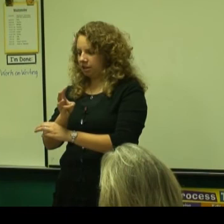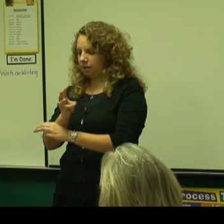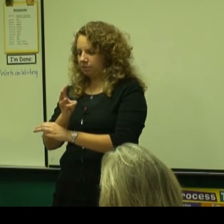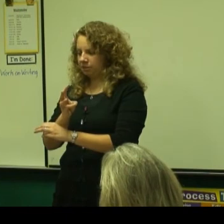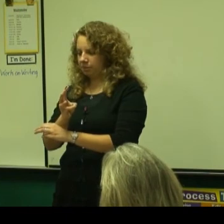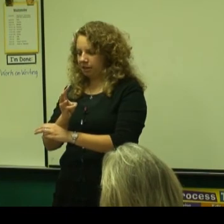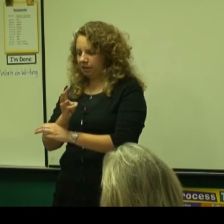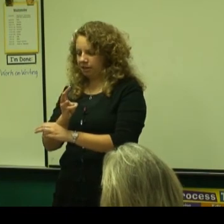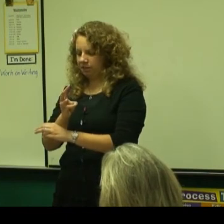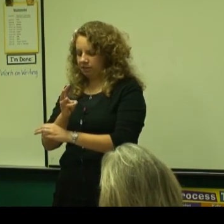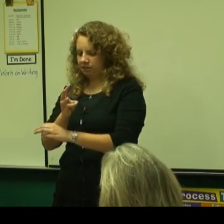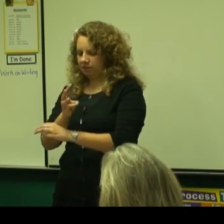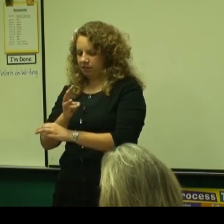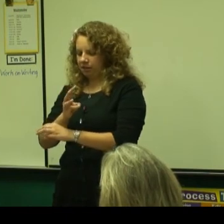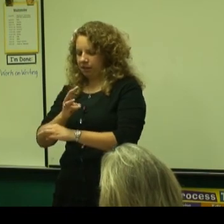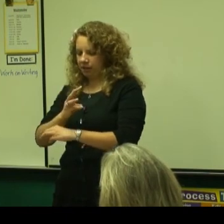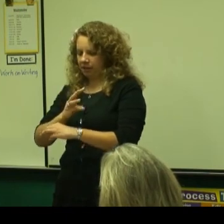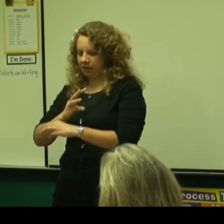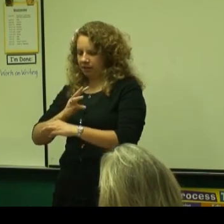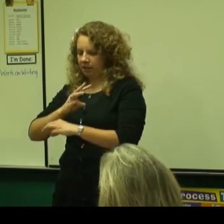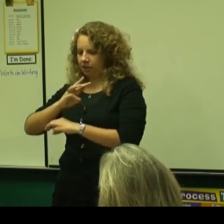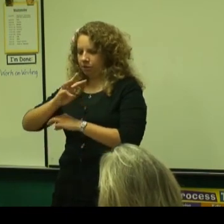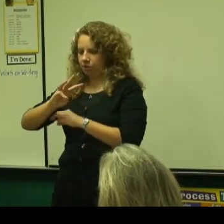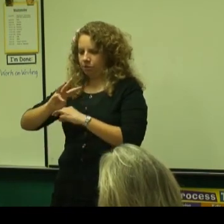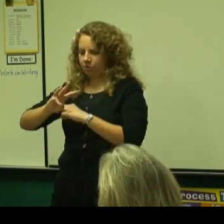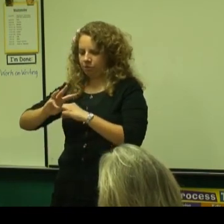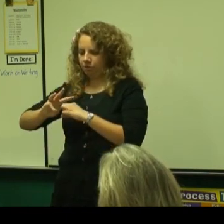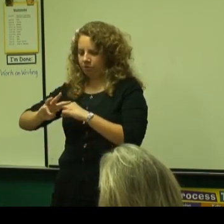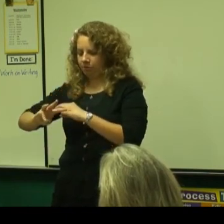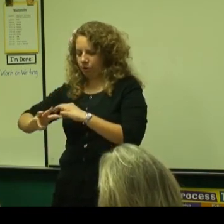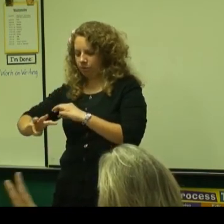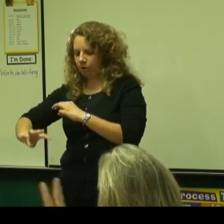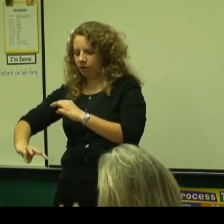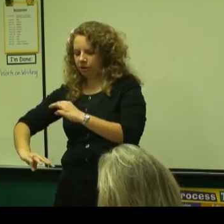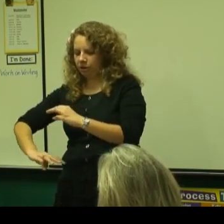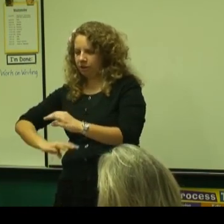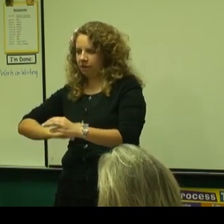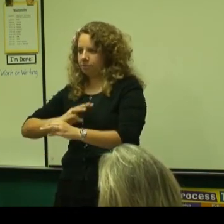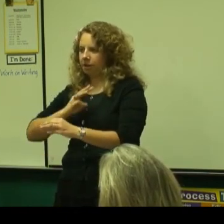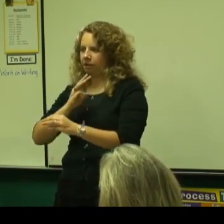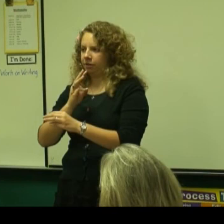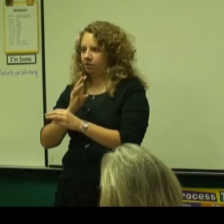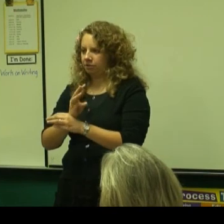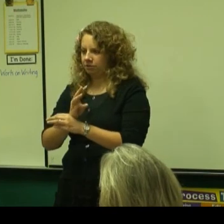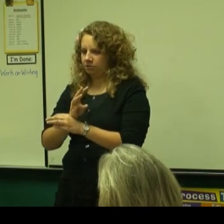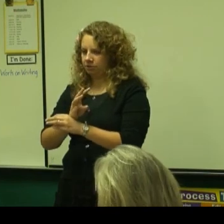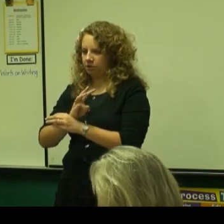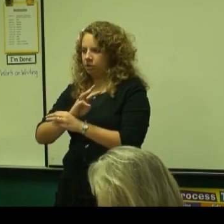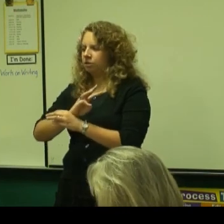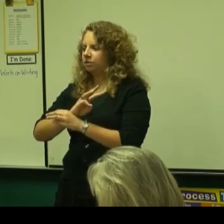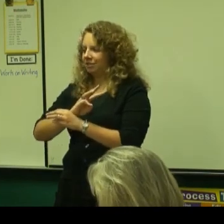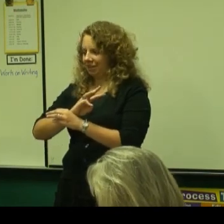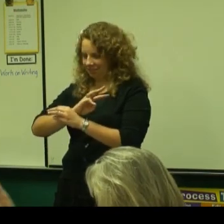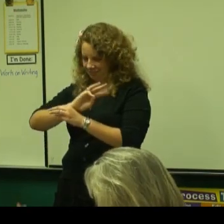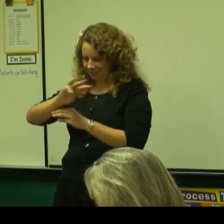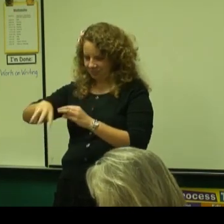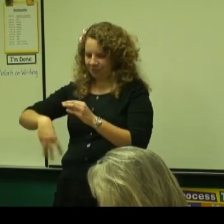top because I'm right-handed, and I go forward and back around. Yeah,